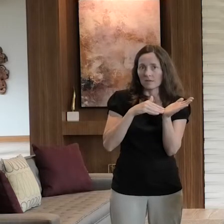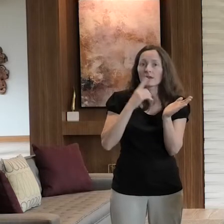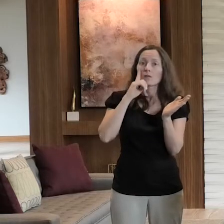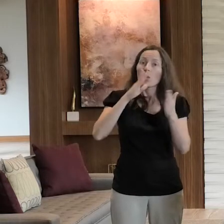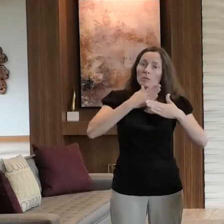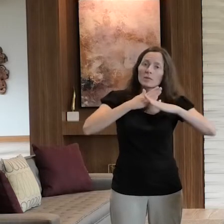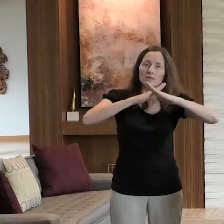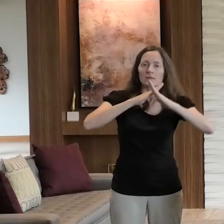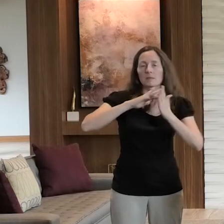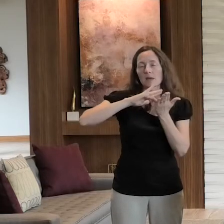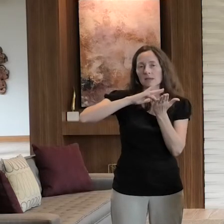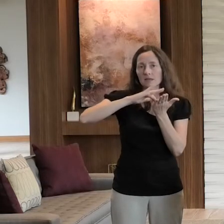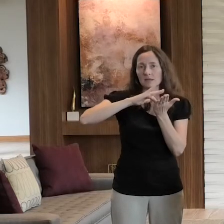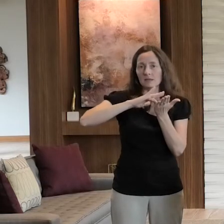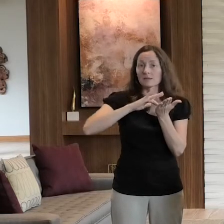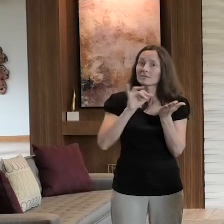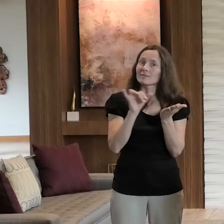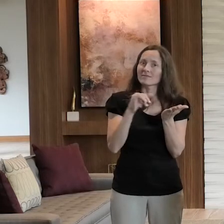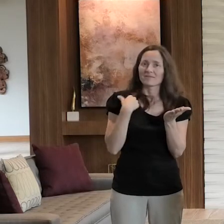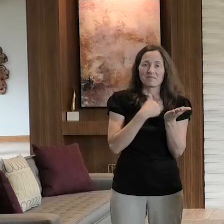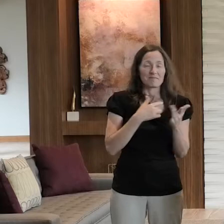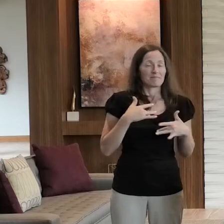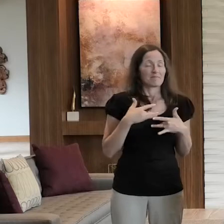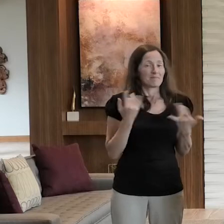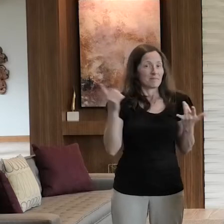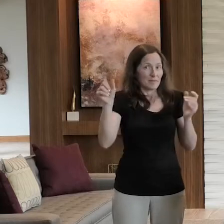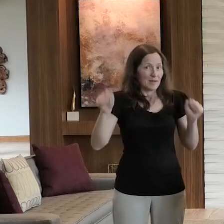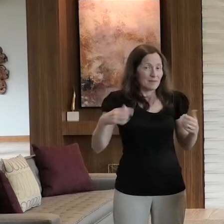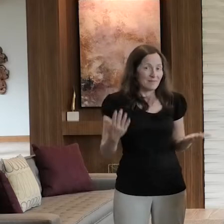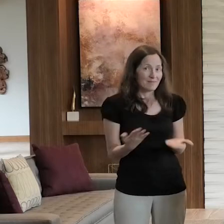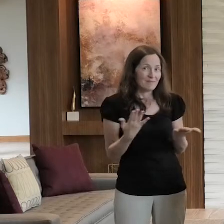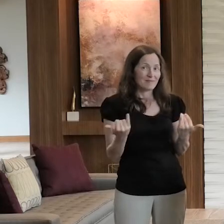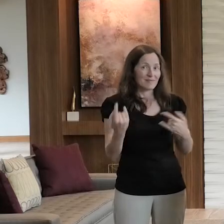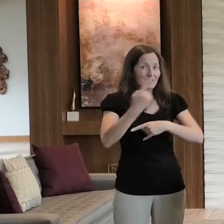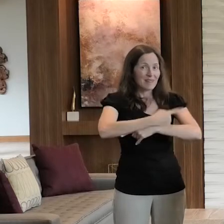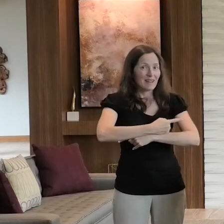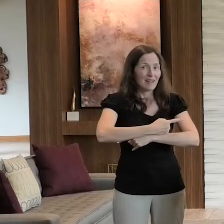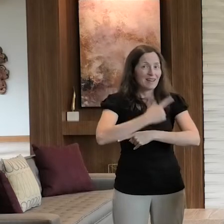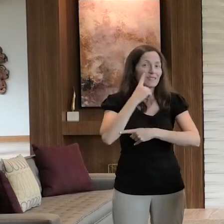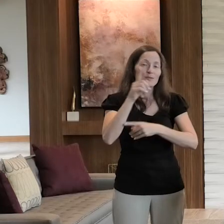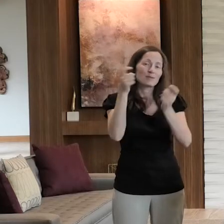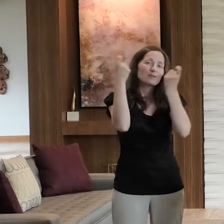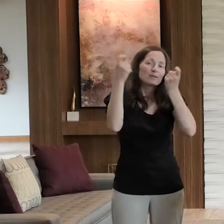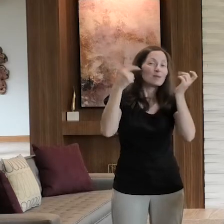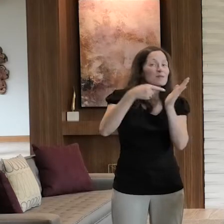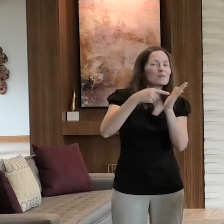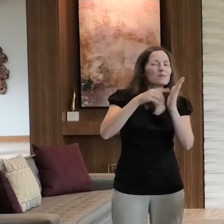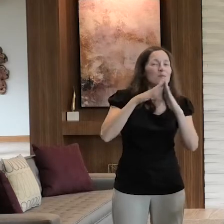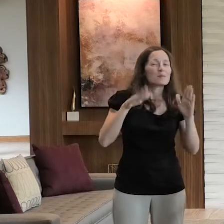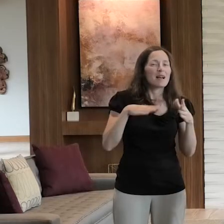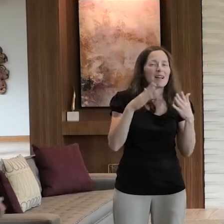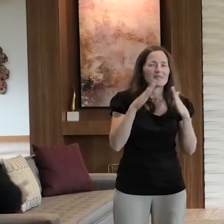and we're really pleased that you could be here today and join us in celebrating affordable housing.